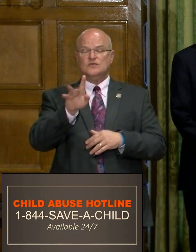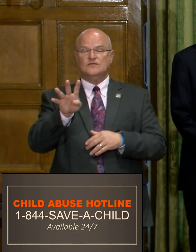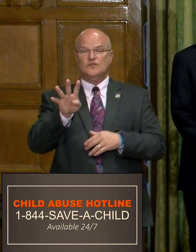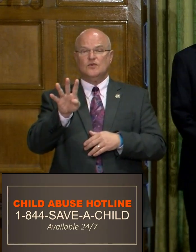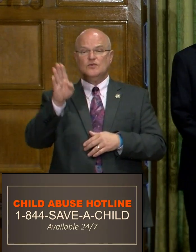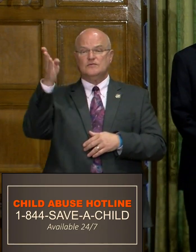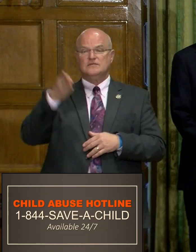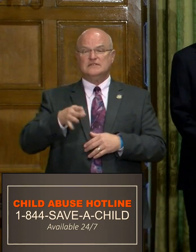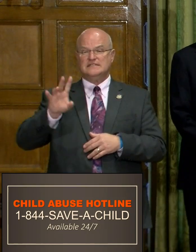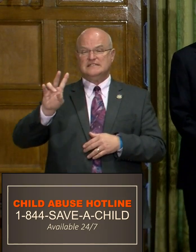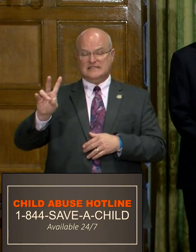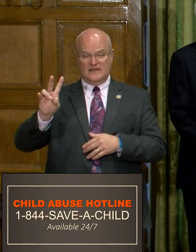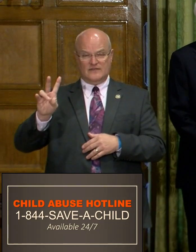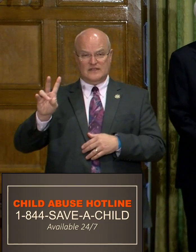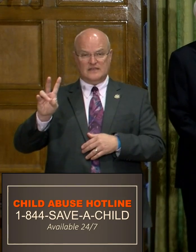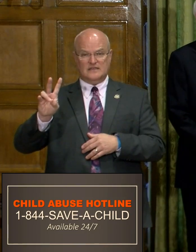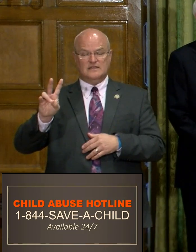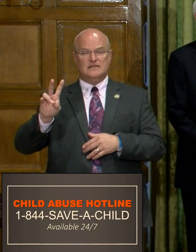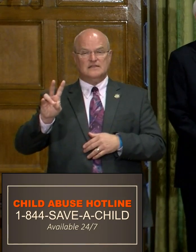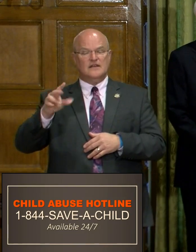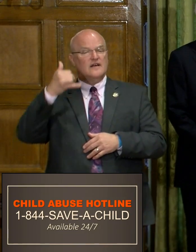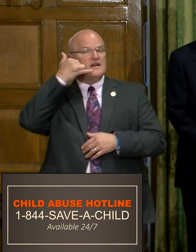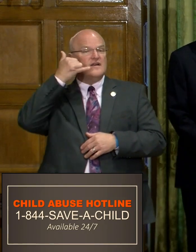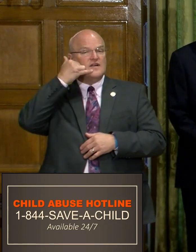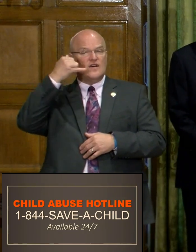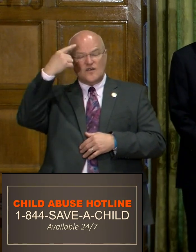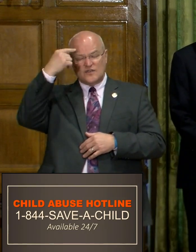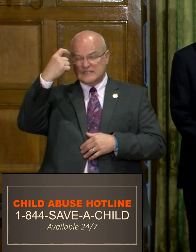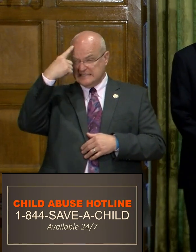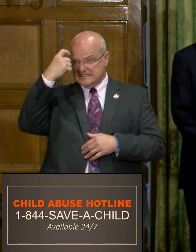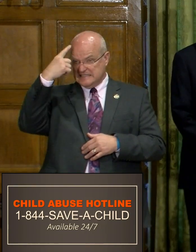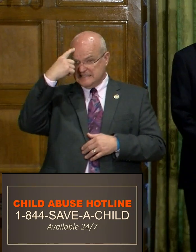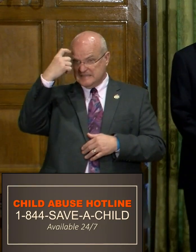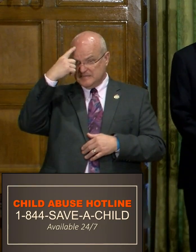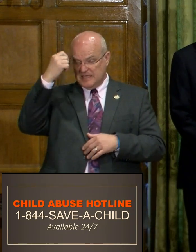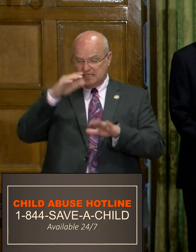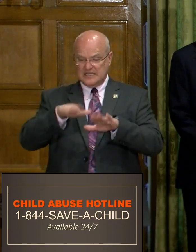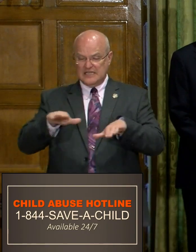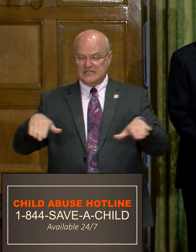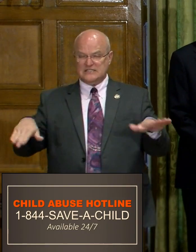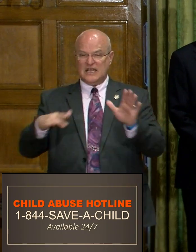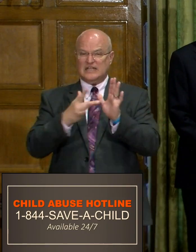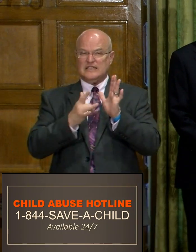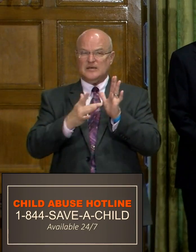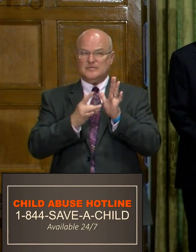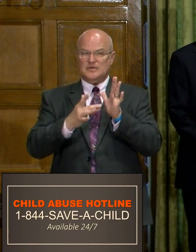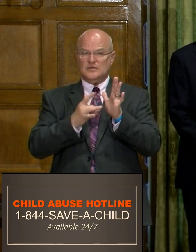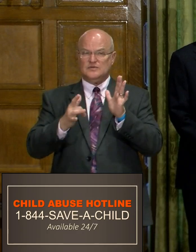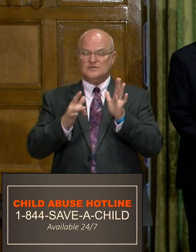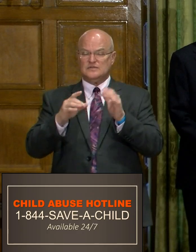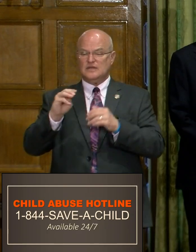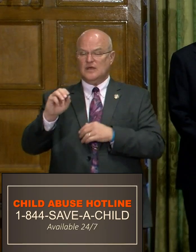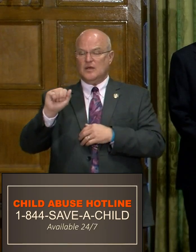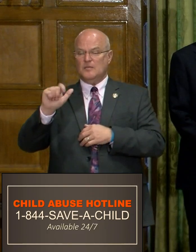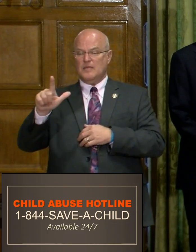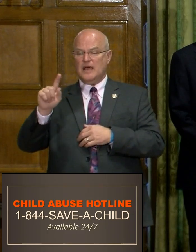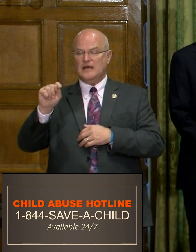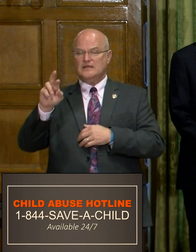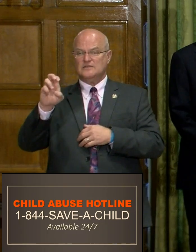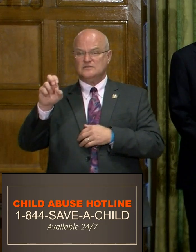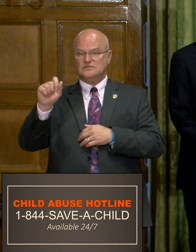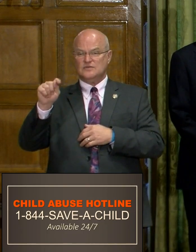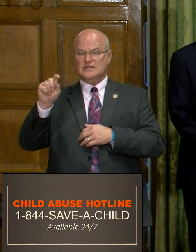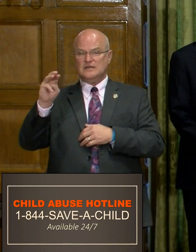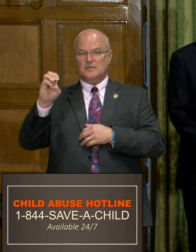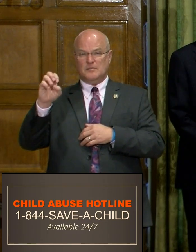24-hour, 7-day-a-week hotline for suspected child abuse, maltreatment. It's a hotline